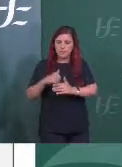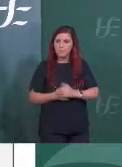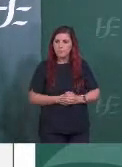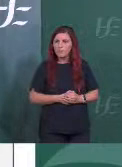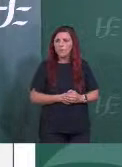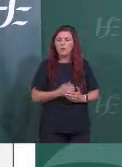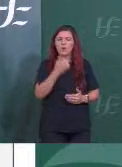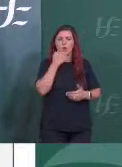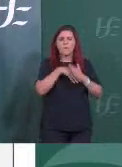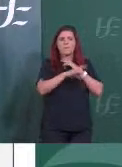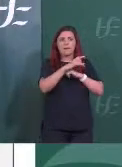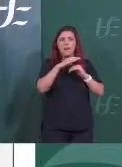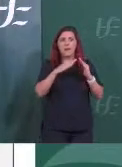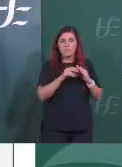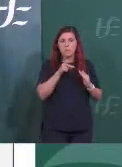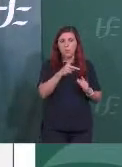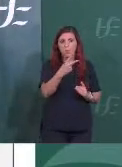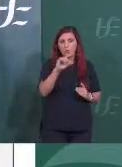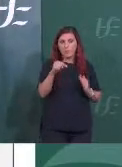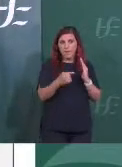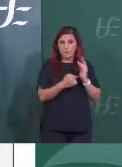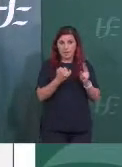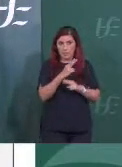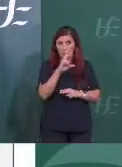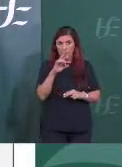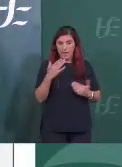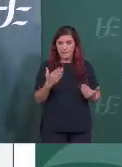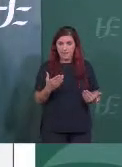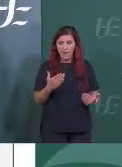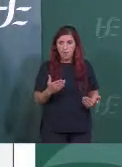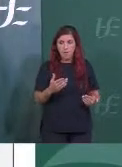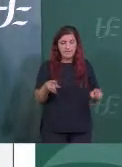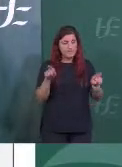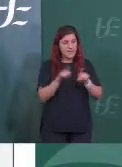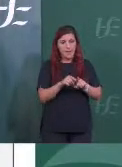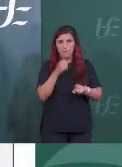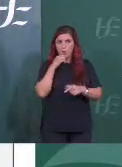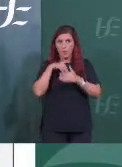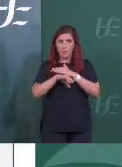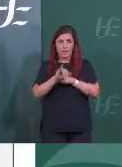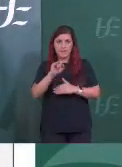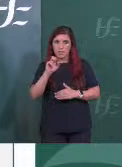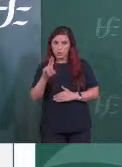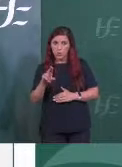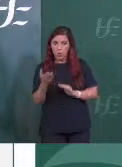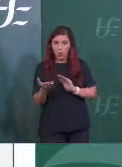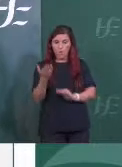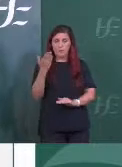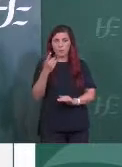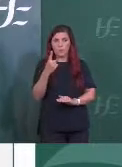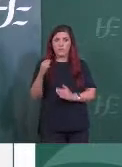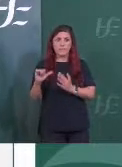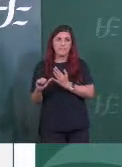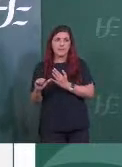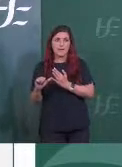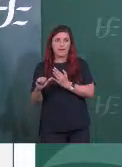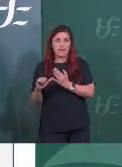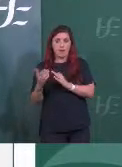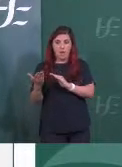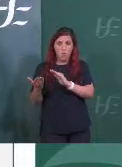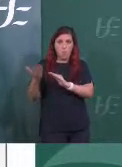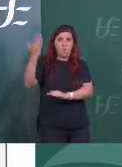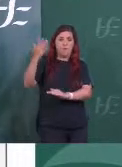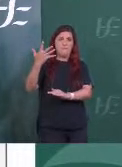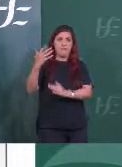Hospitalizations per 100,000 have risen in England, as have patients in ITU have increased from 116 at the end of May to 567